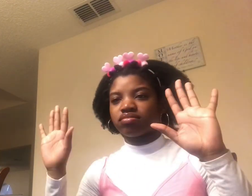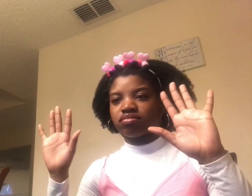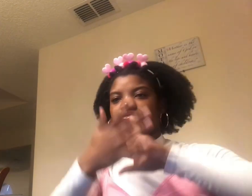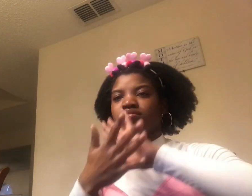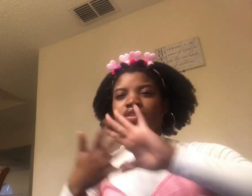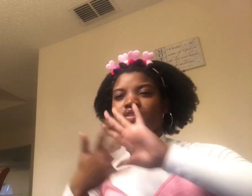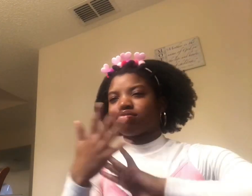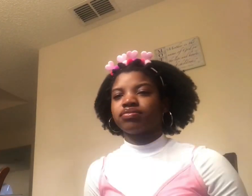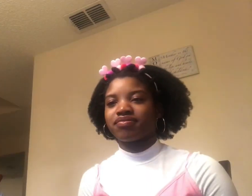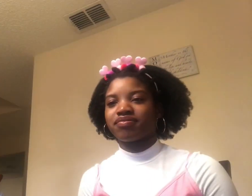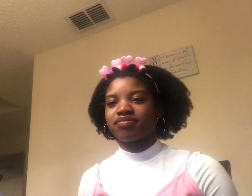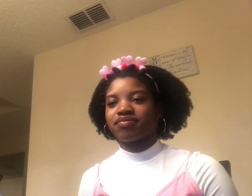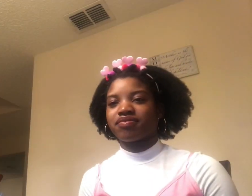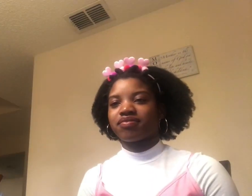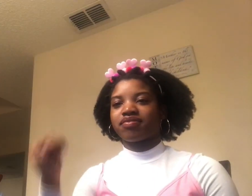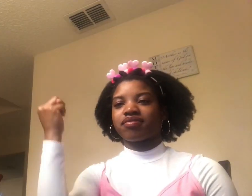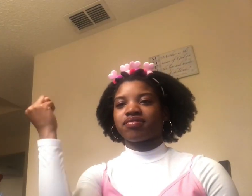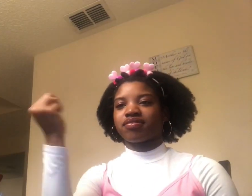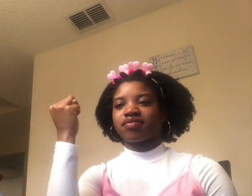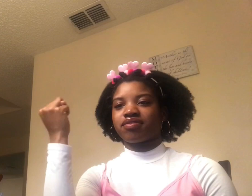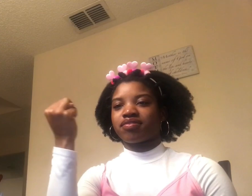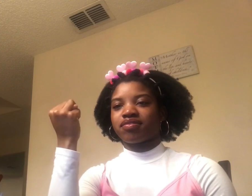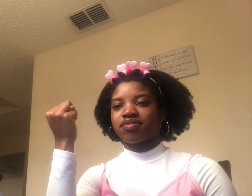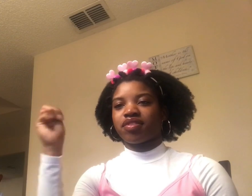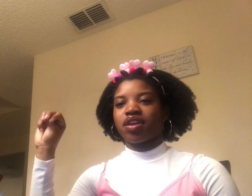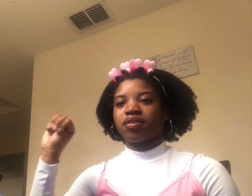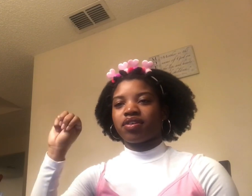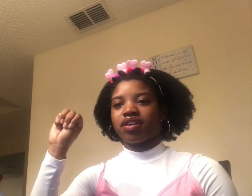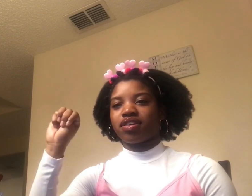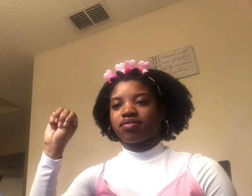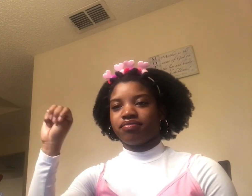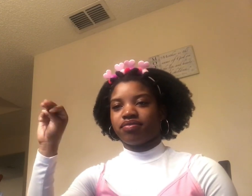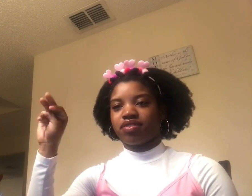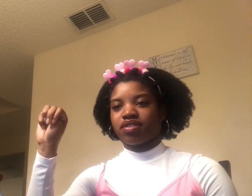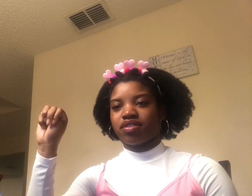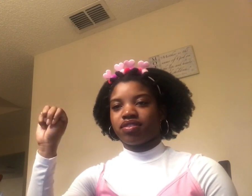days of the week Monday Monday